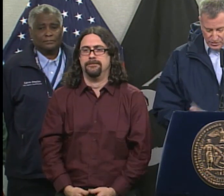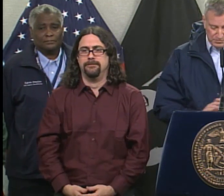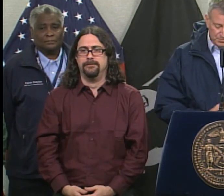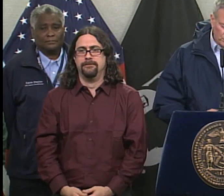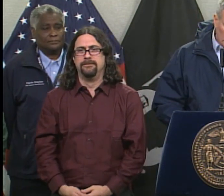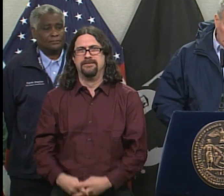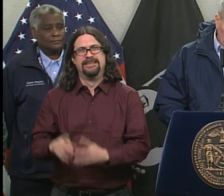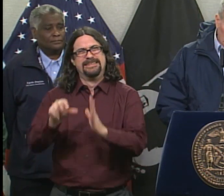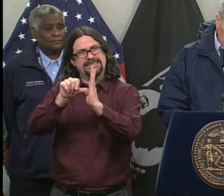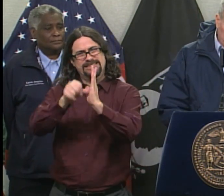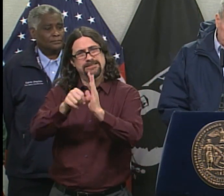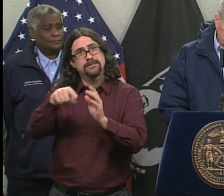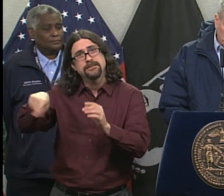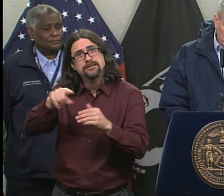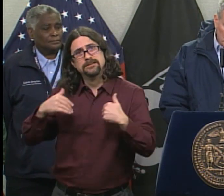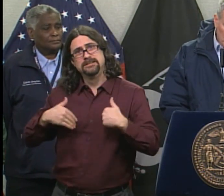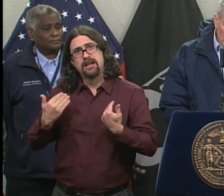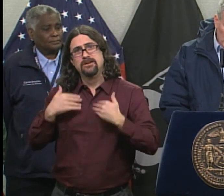street.